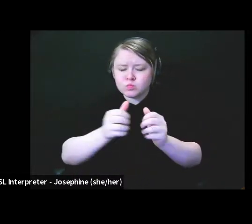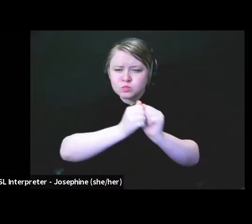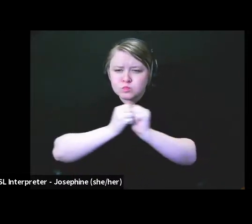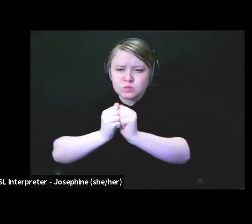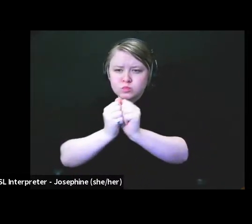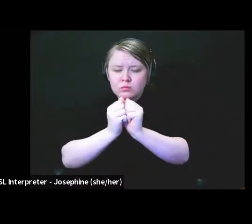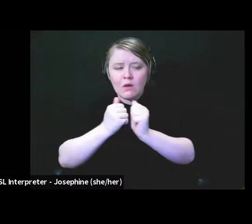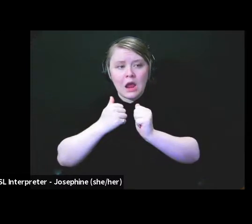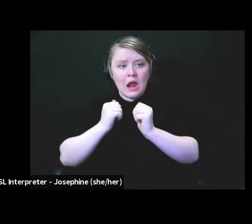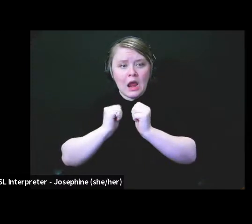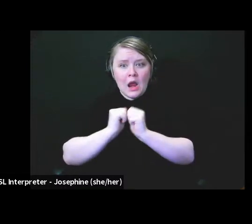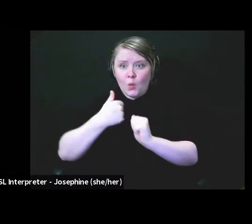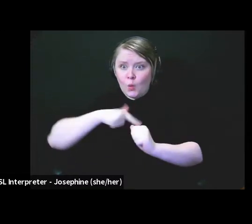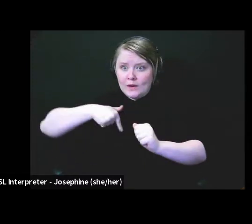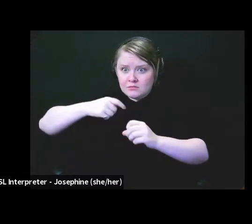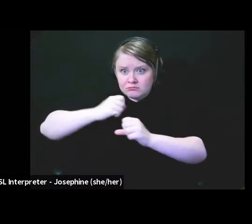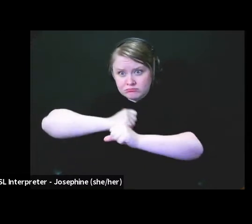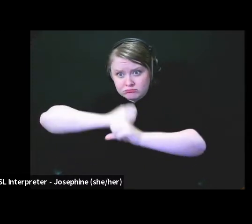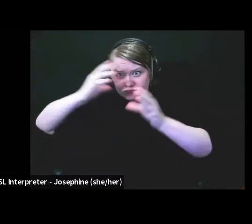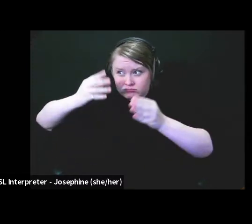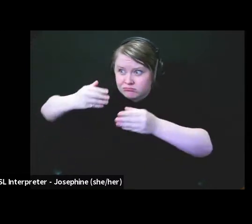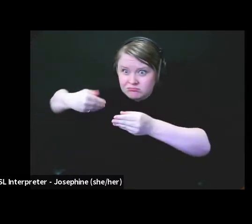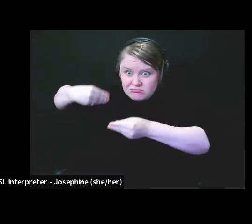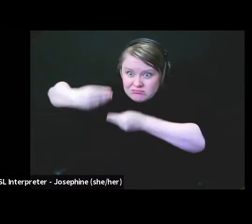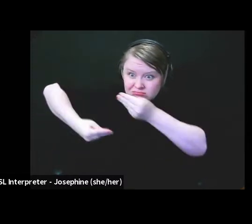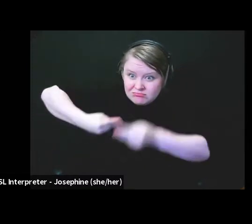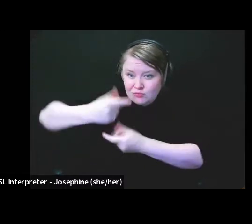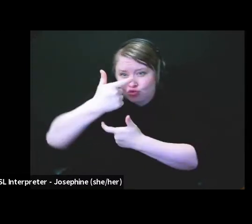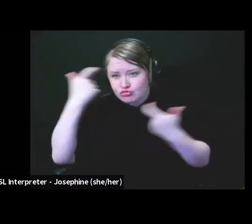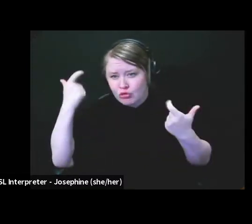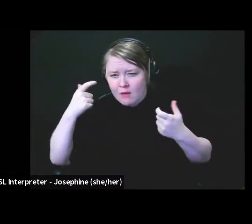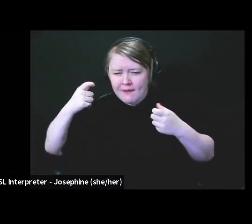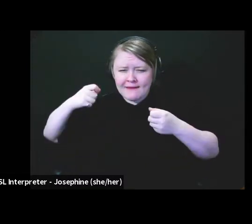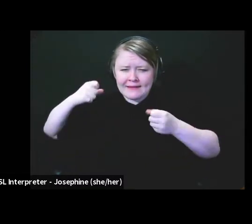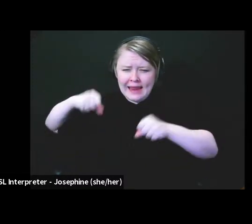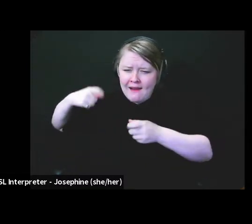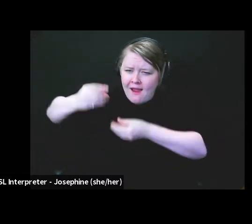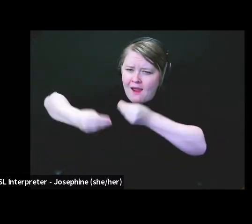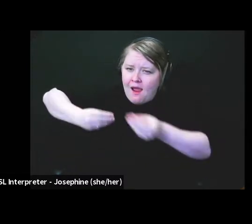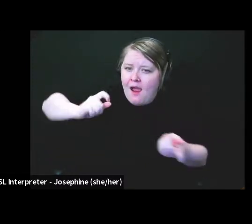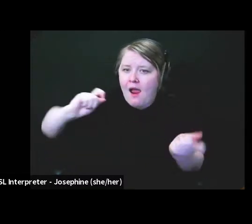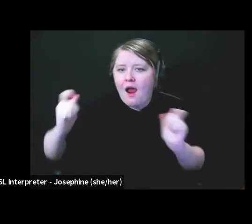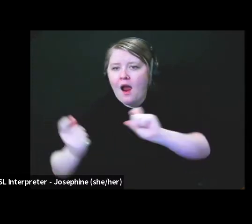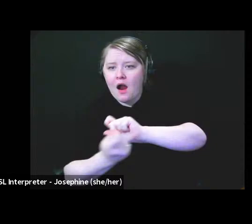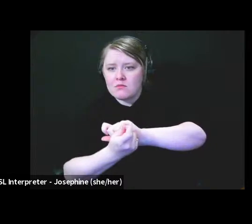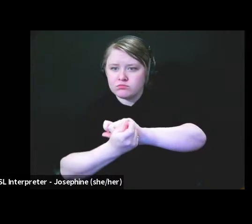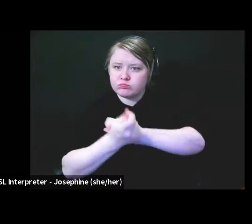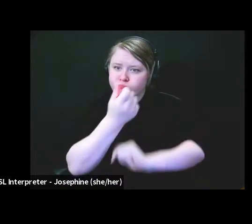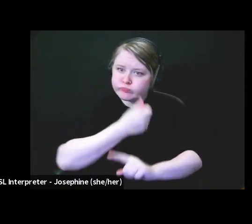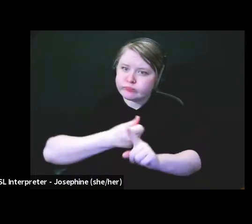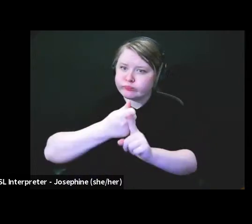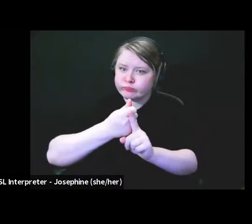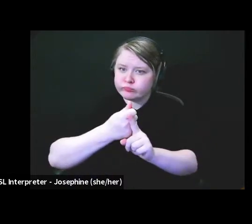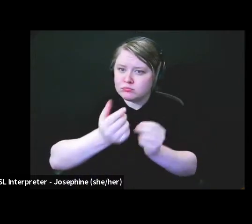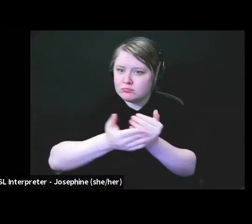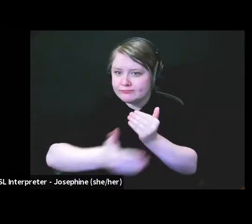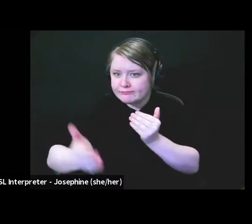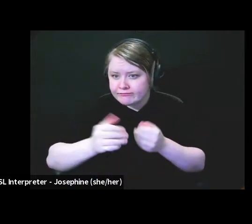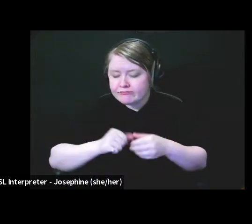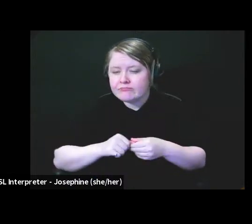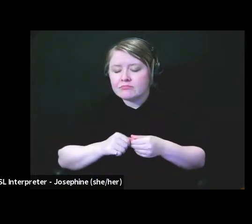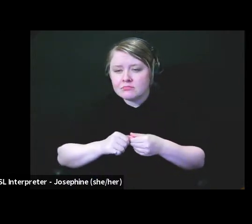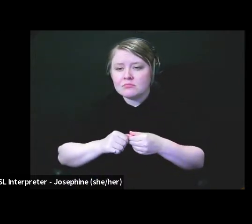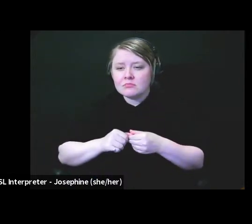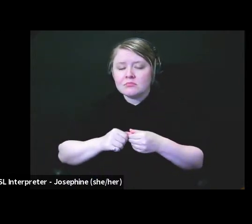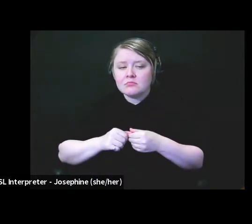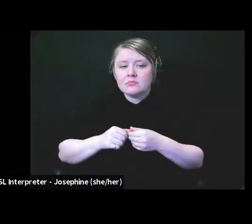ways intergenerational trauma can be transformed so that we can actually be successful and win. And so that in that way, one of